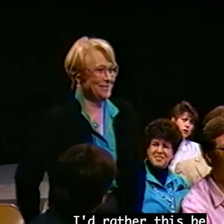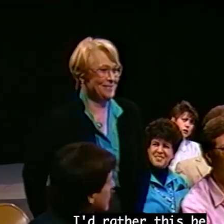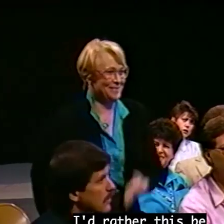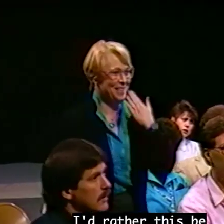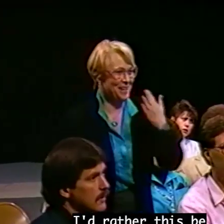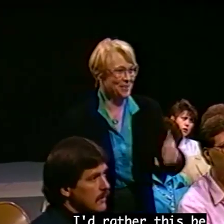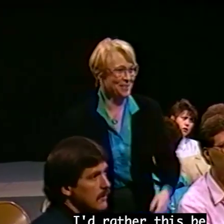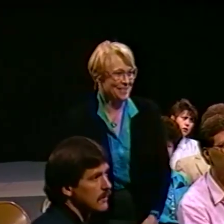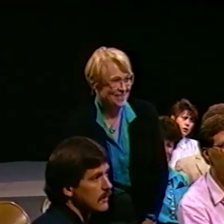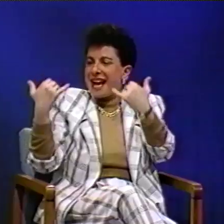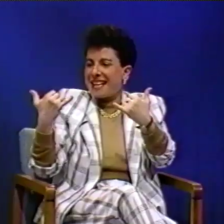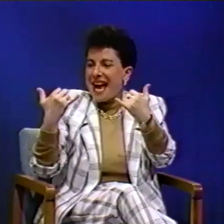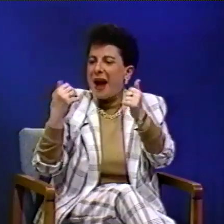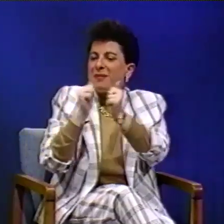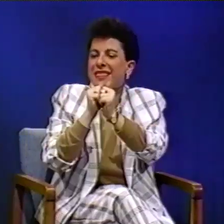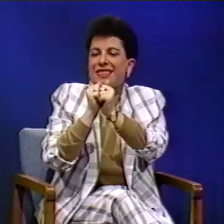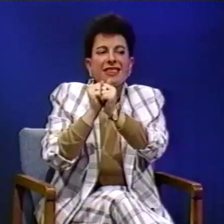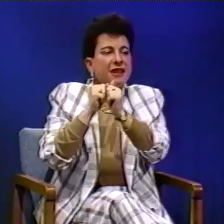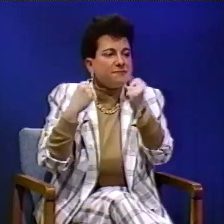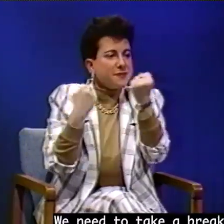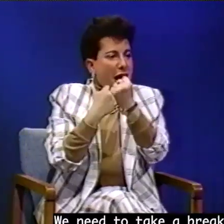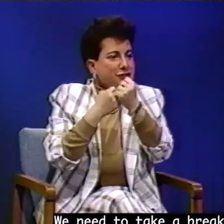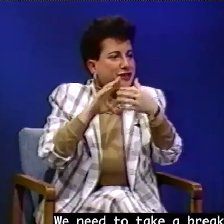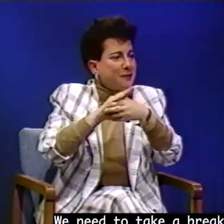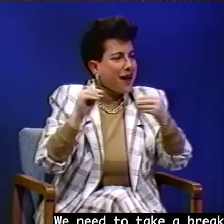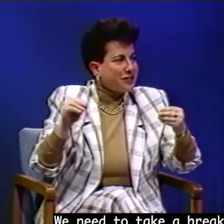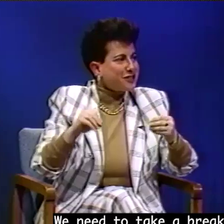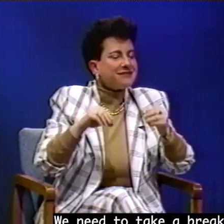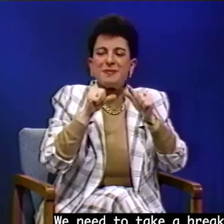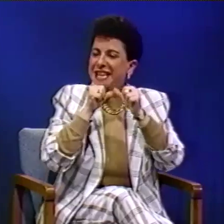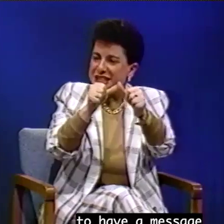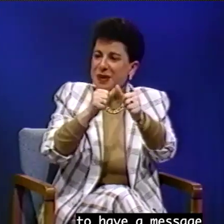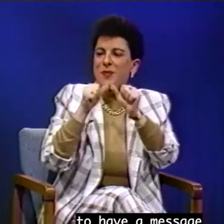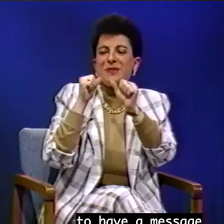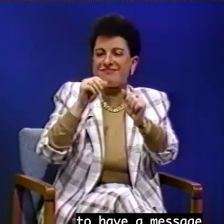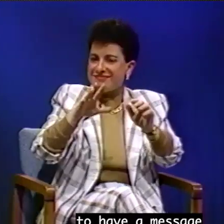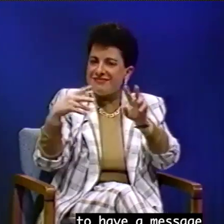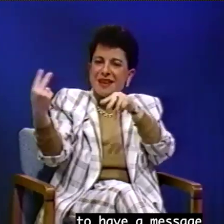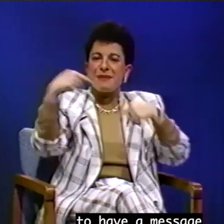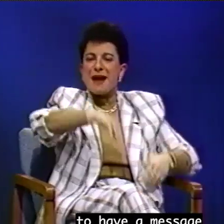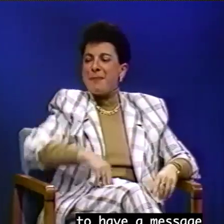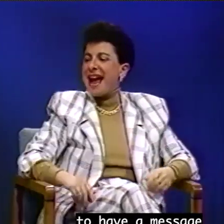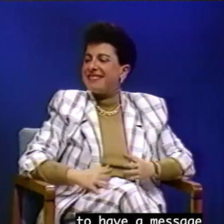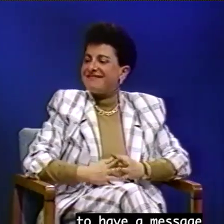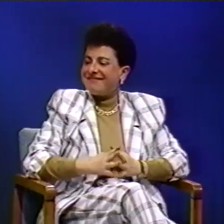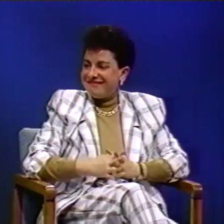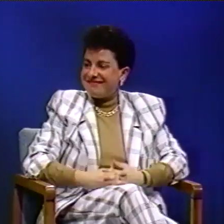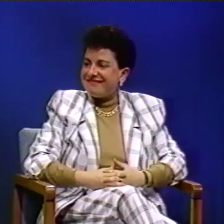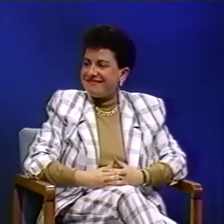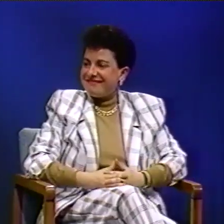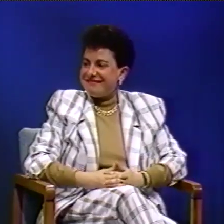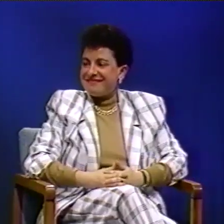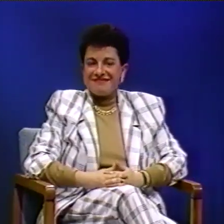possible. Okay, we need to take a break right now to have a message from our sponsor, but hold on, we'll be right back.